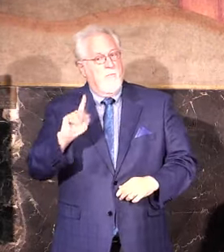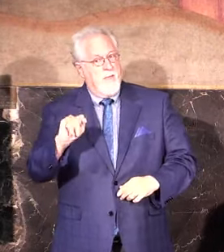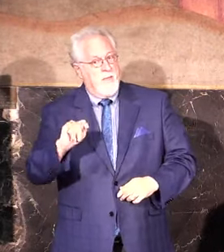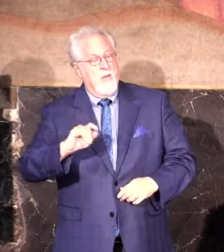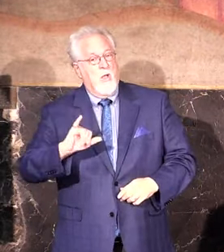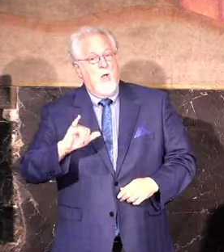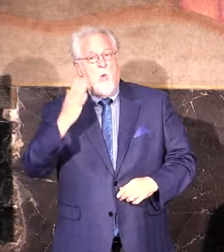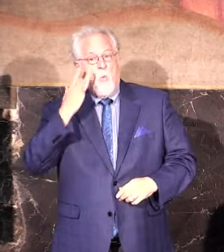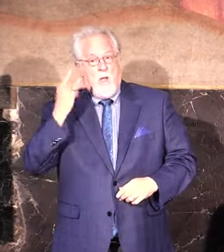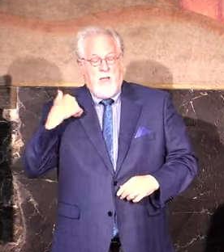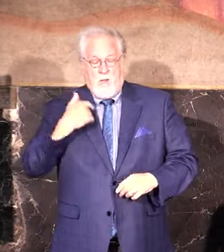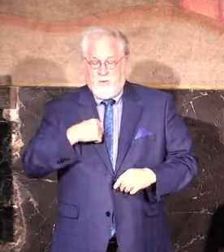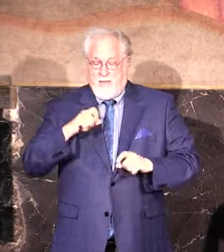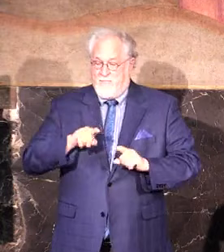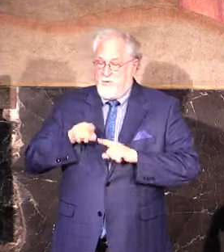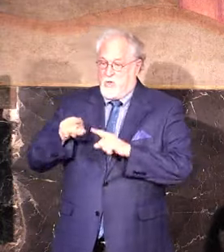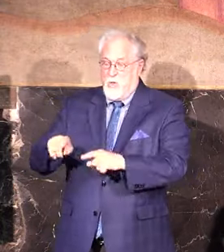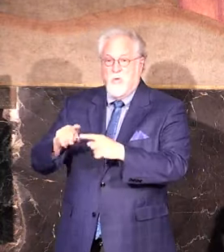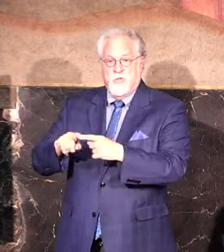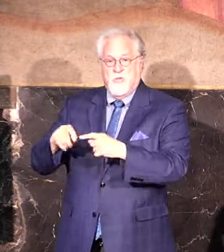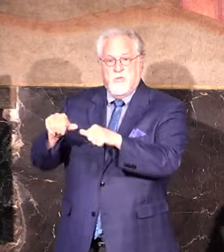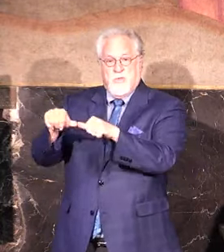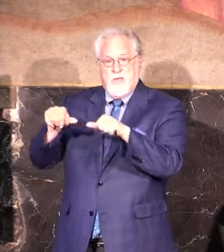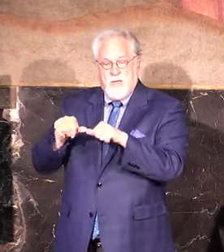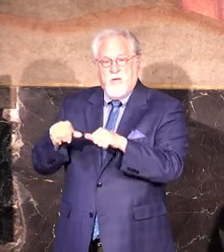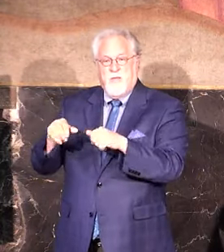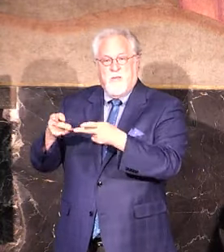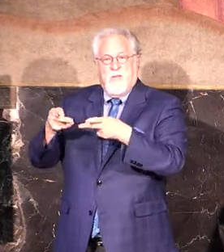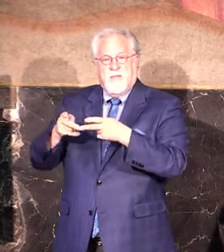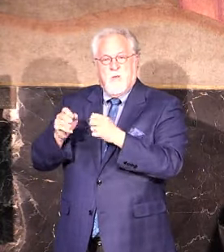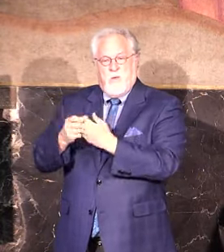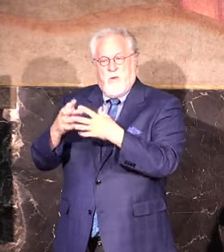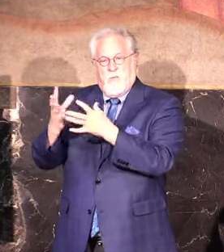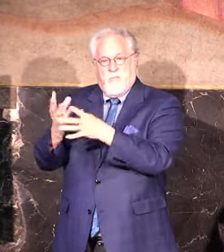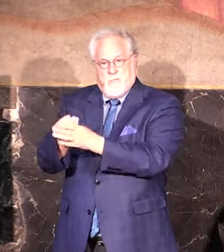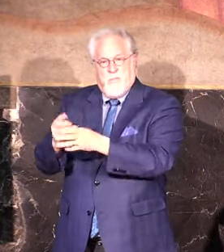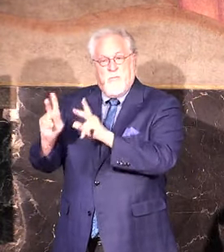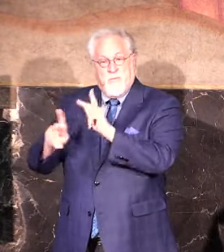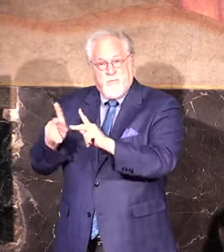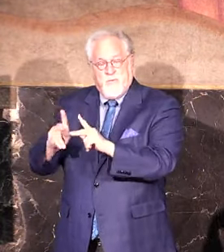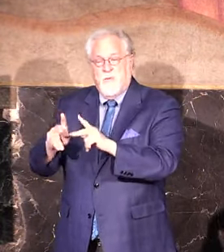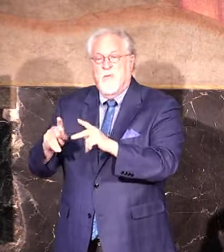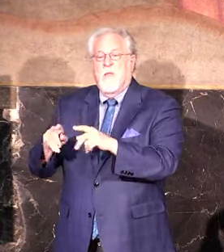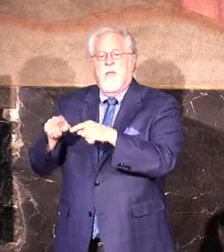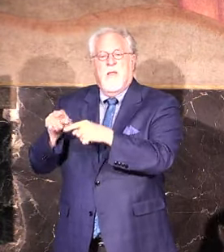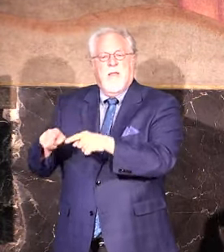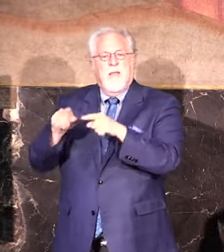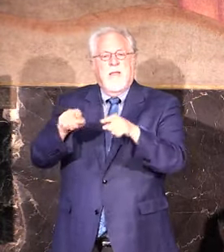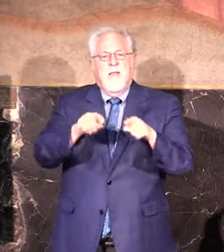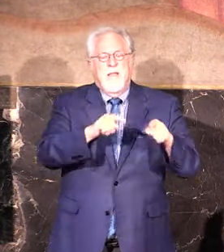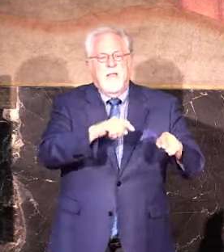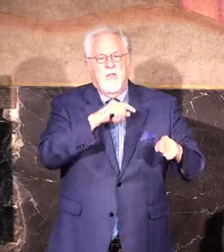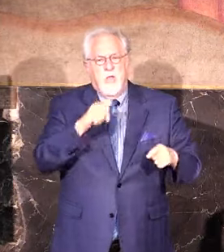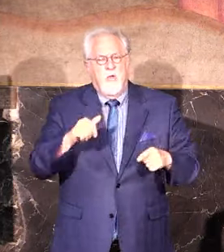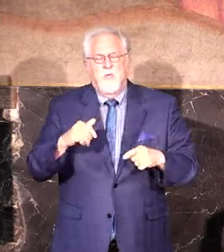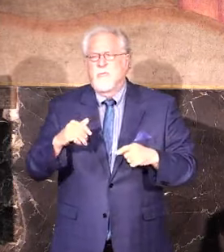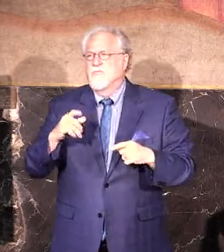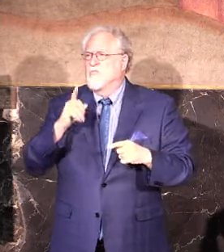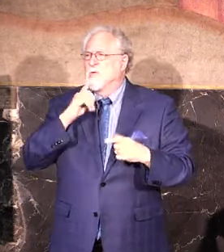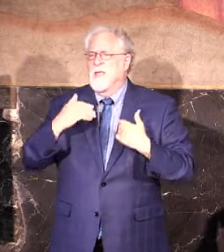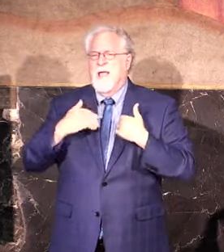we have to go into these congregant settings. And many of the congregant settings, they don't necessarily pose a